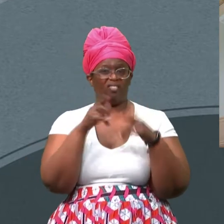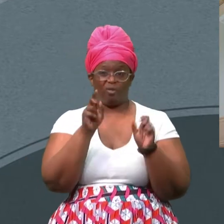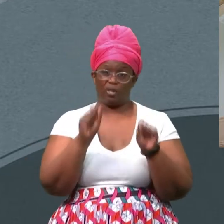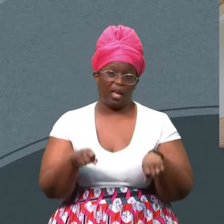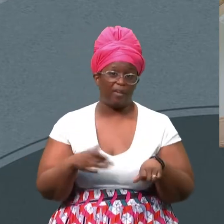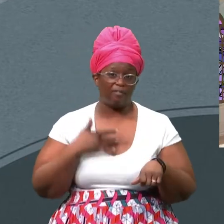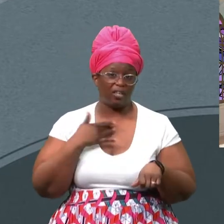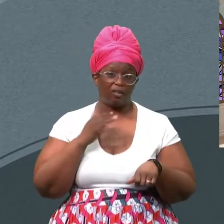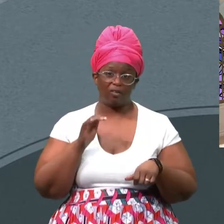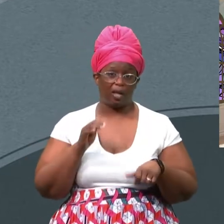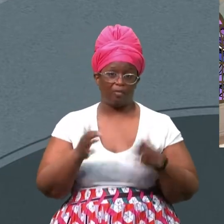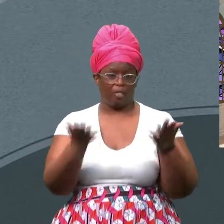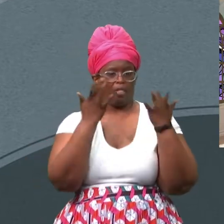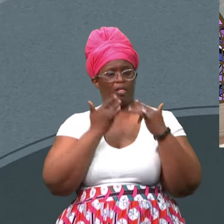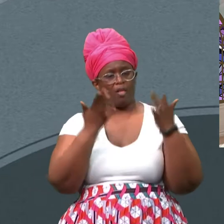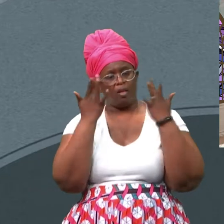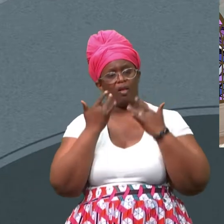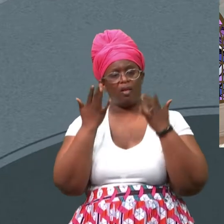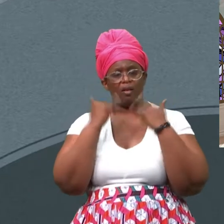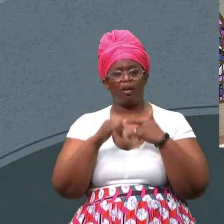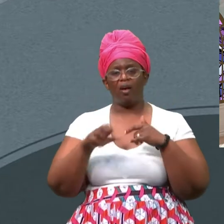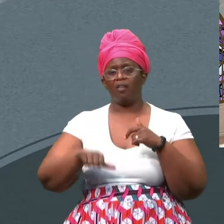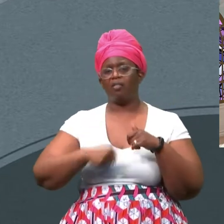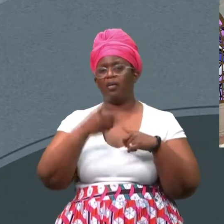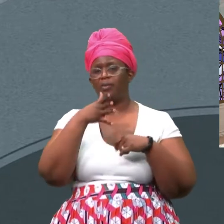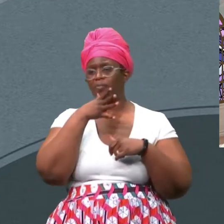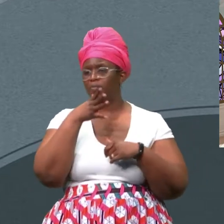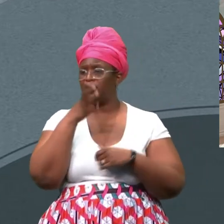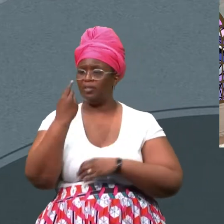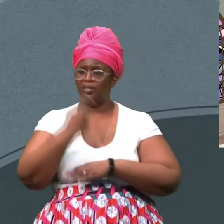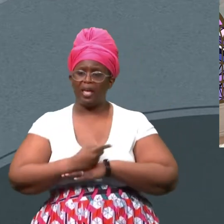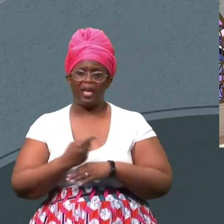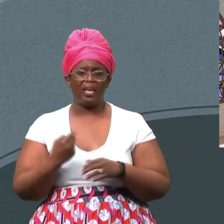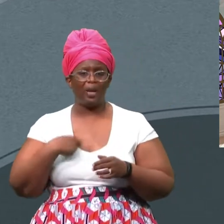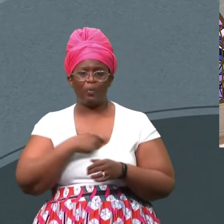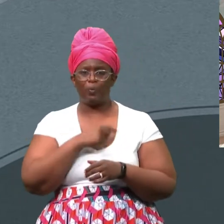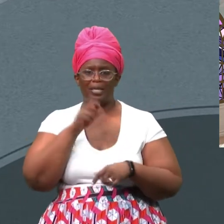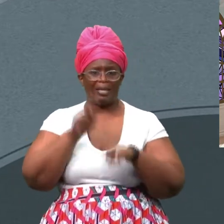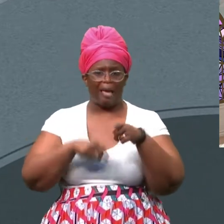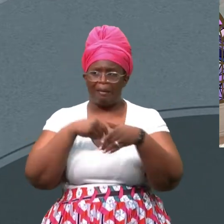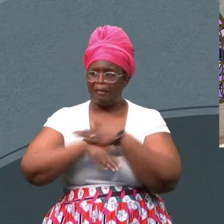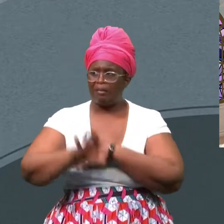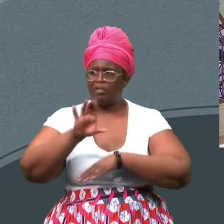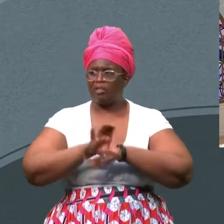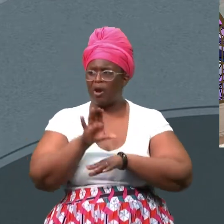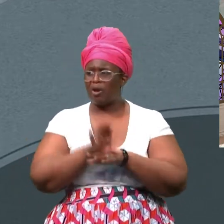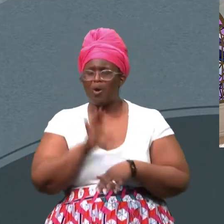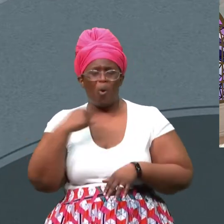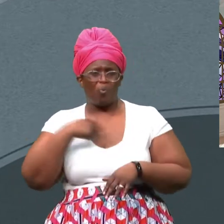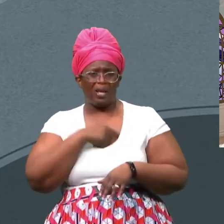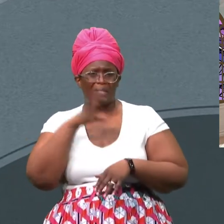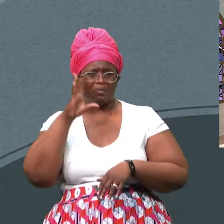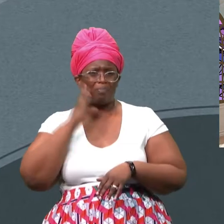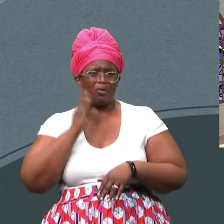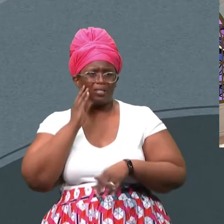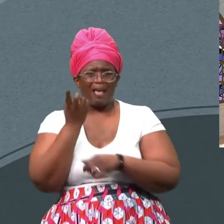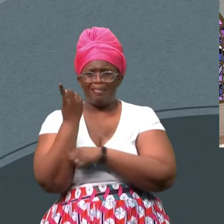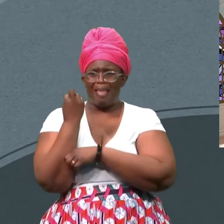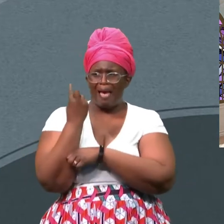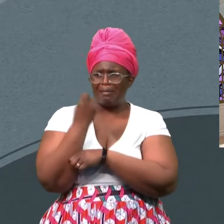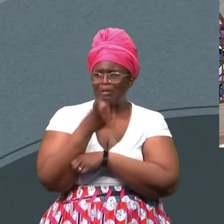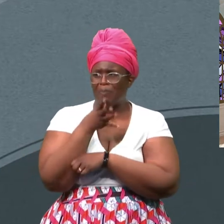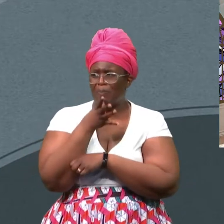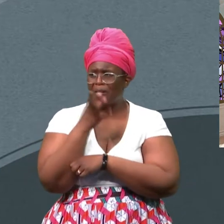are, Pastor, another Mother's Day not in our sanctuary. Pastor, didn't we go through this last Mother's Day where we had to